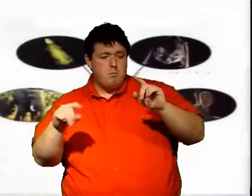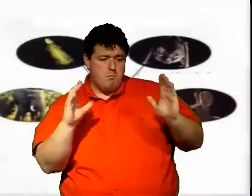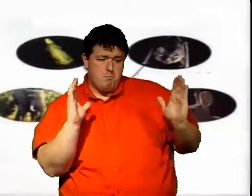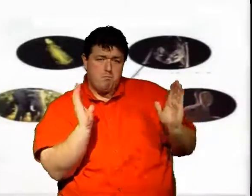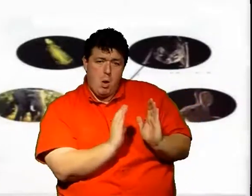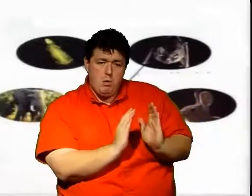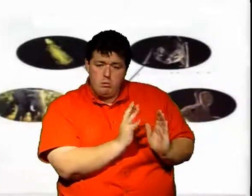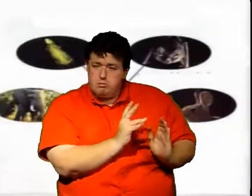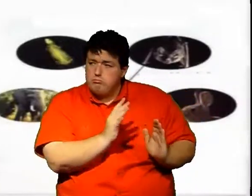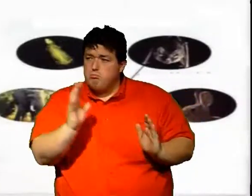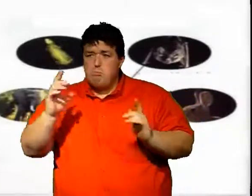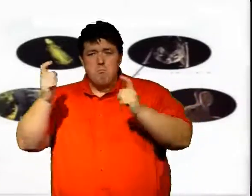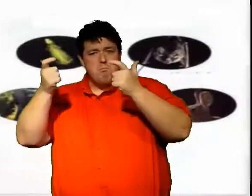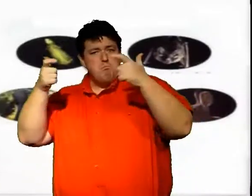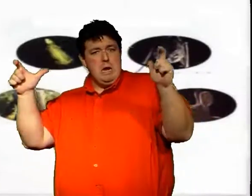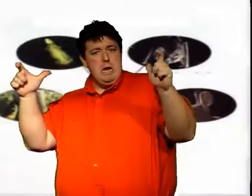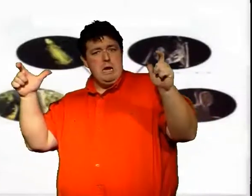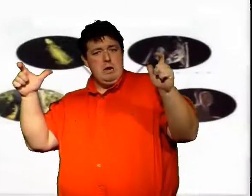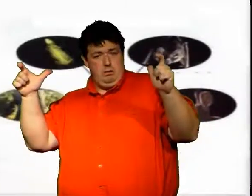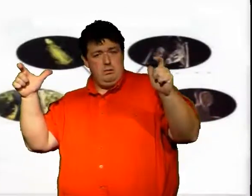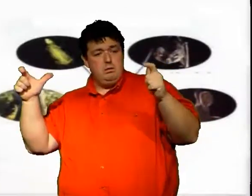About their size, if they're big or small.